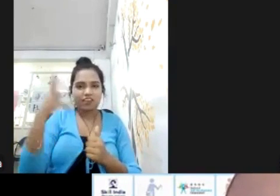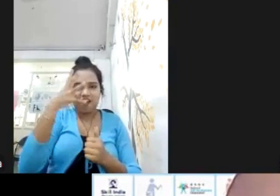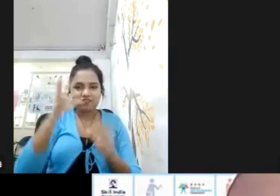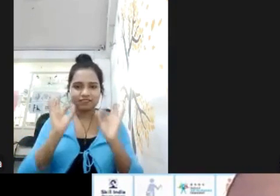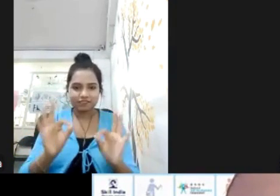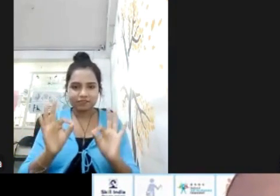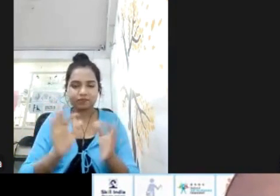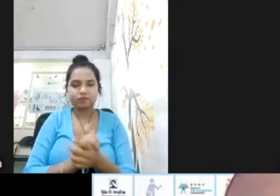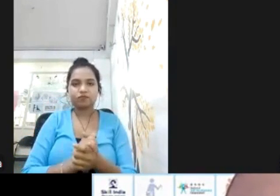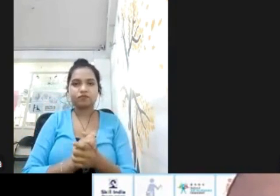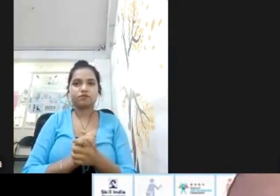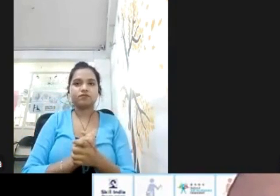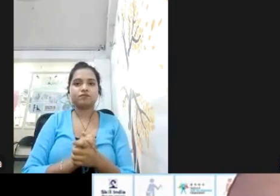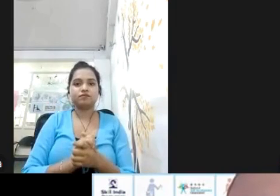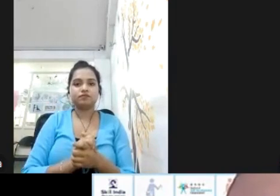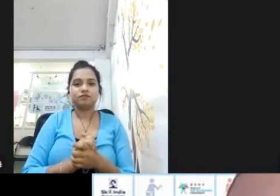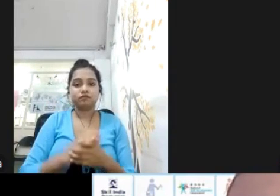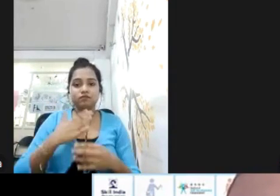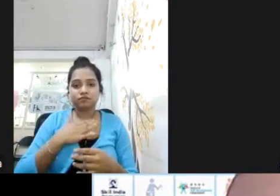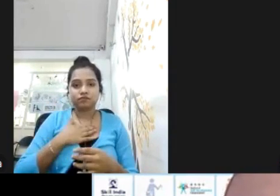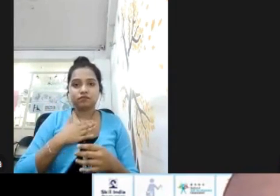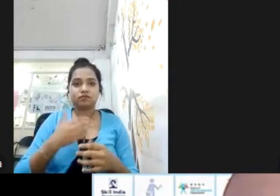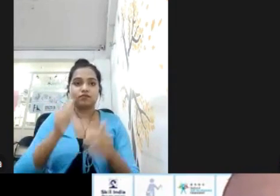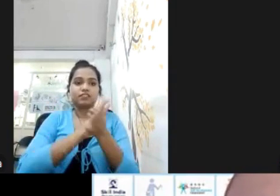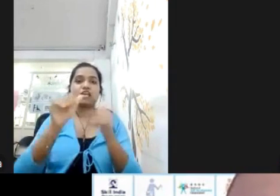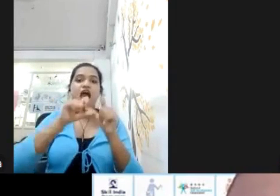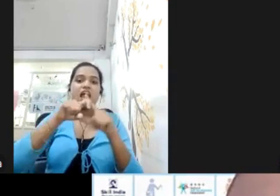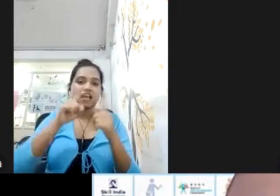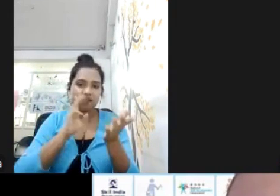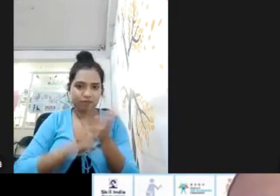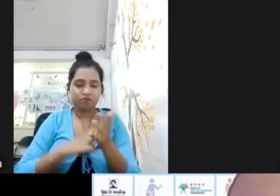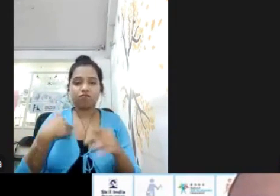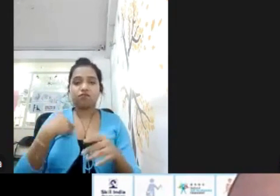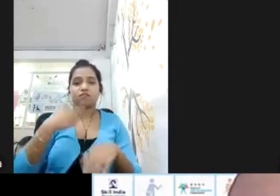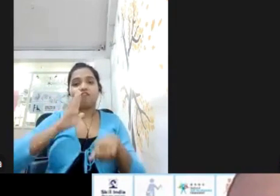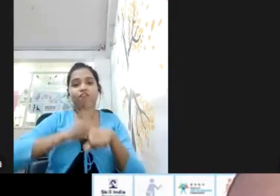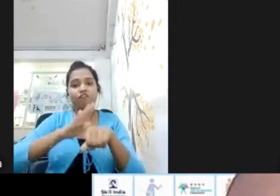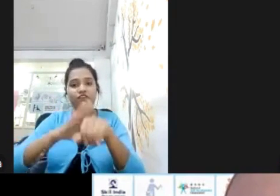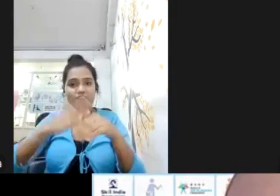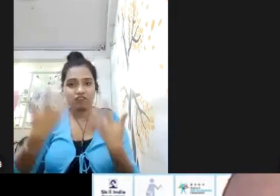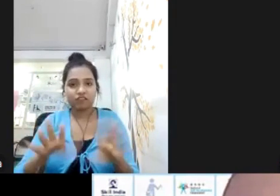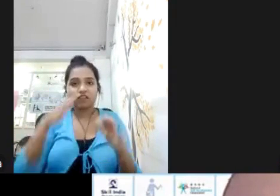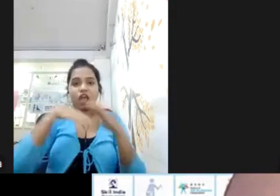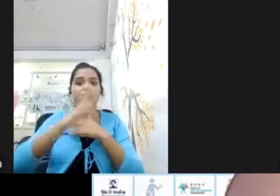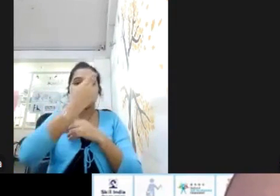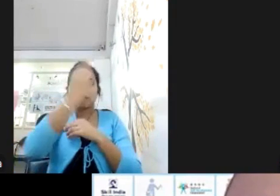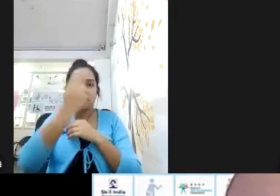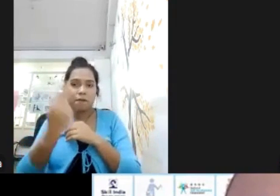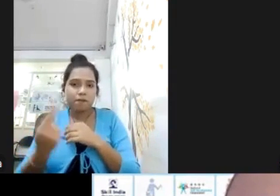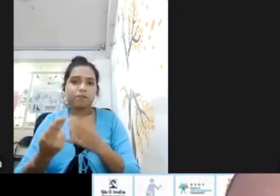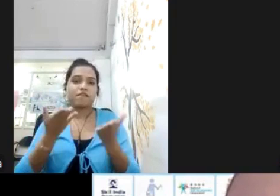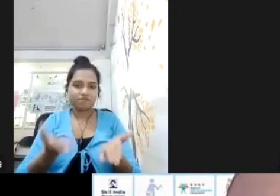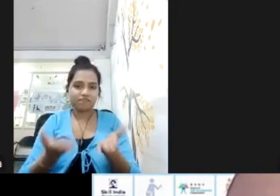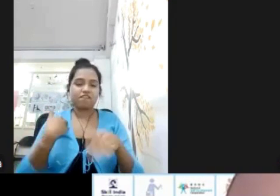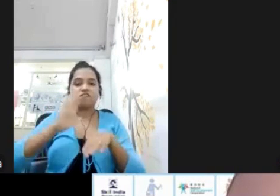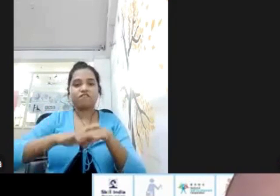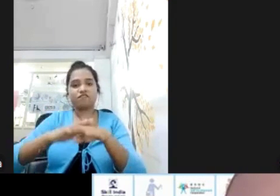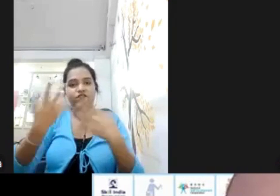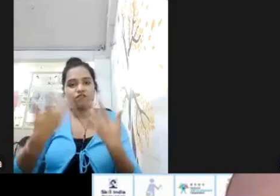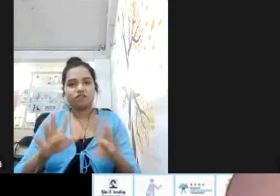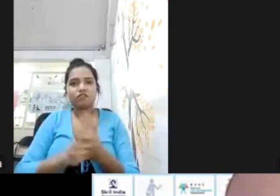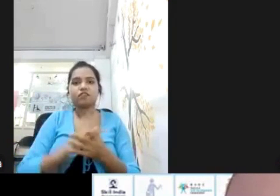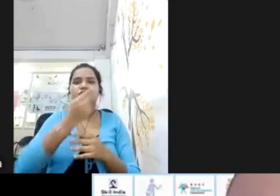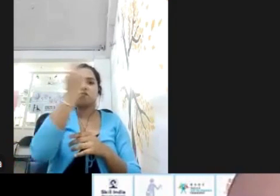everyone. I am Hakim Mamka. I have an experience of the paint industry. Basically, this paint is the paints used